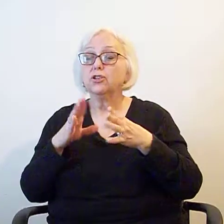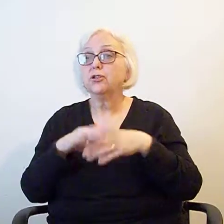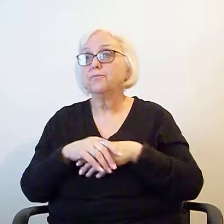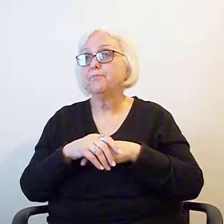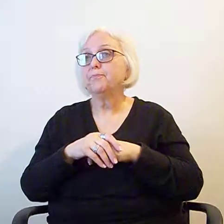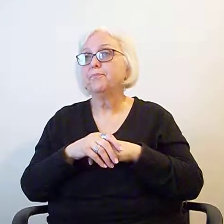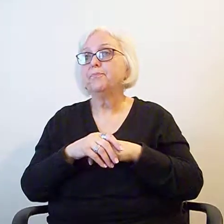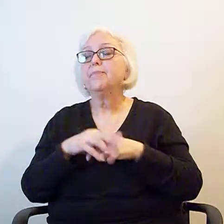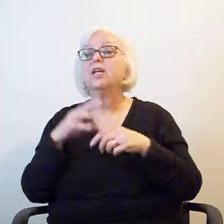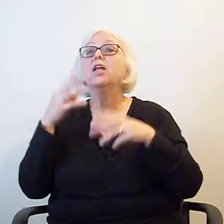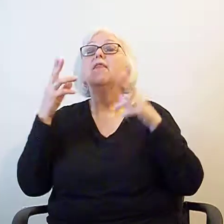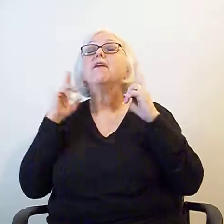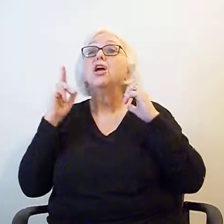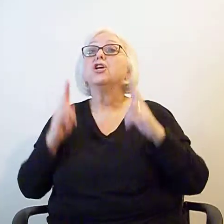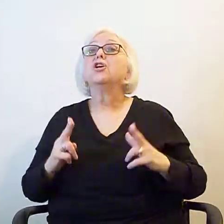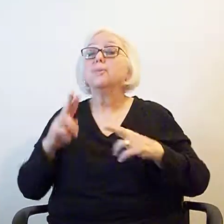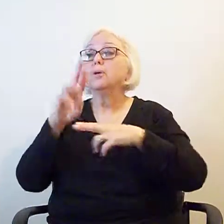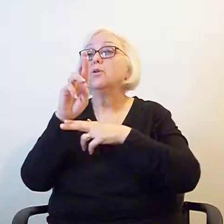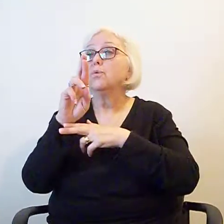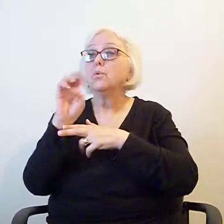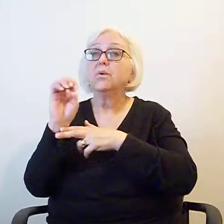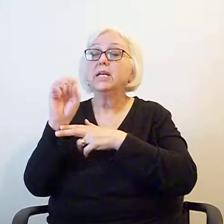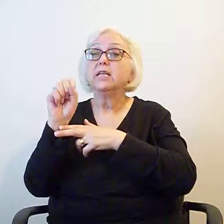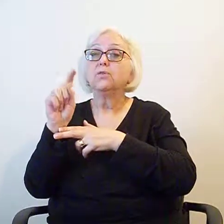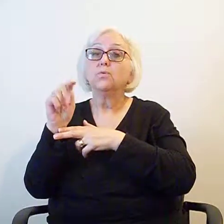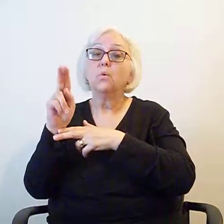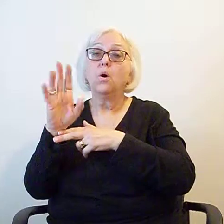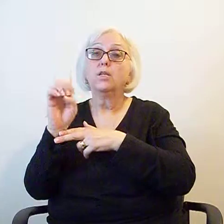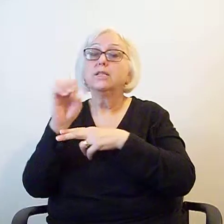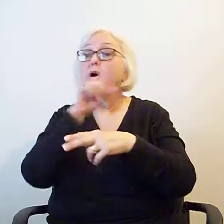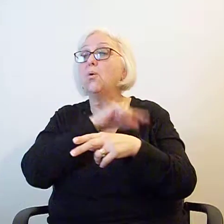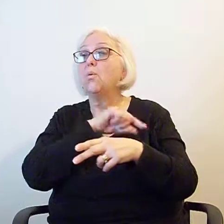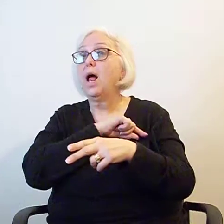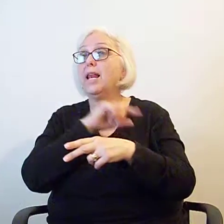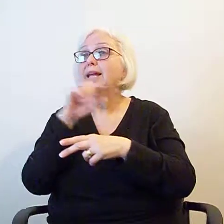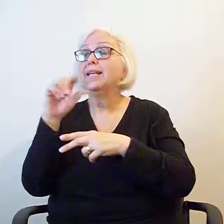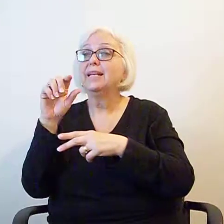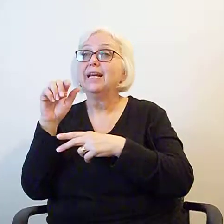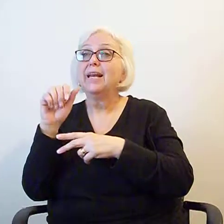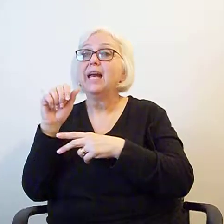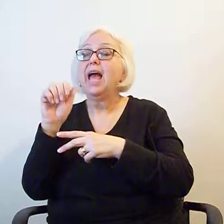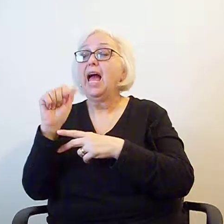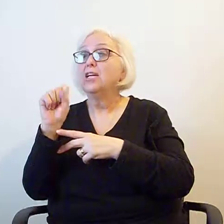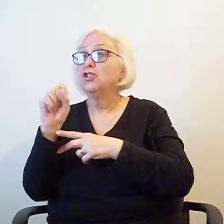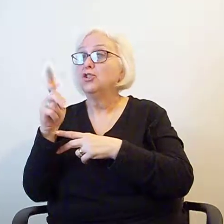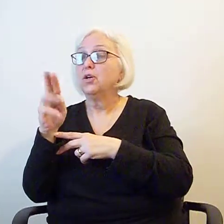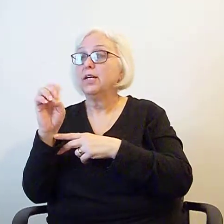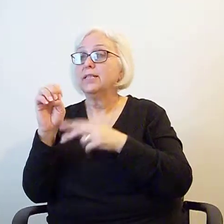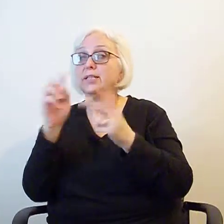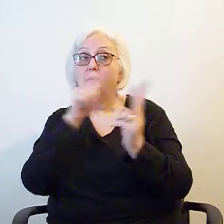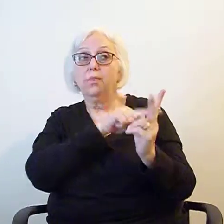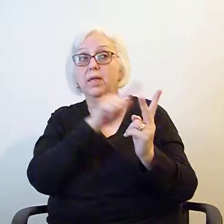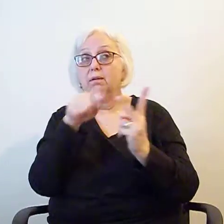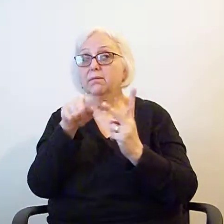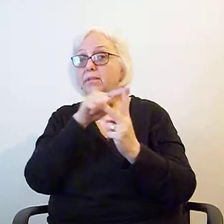The Human Resource and Quality Assurance Director have 5 working days to seek an agreement.